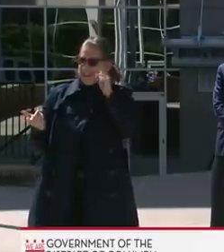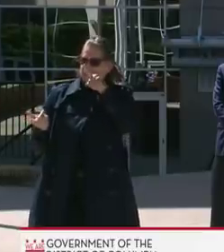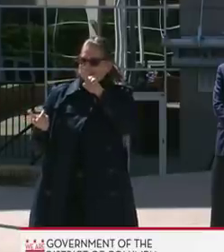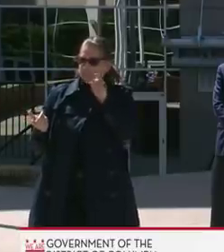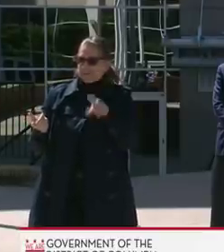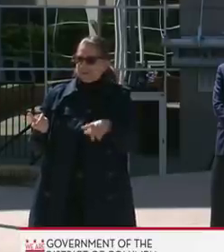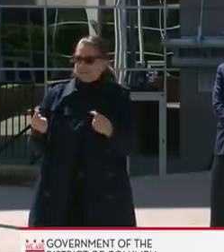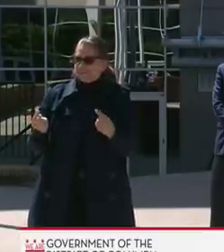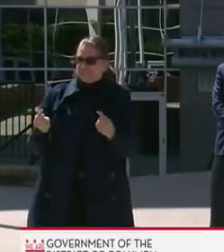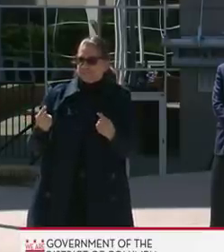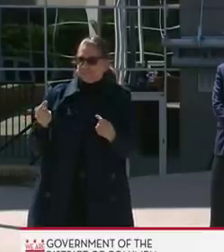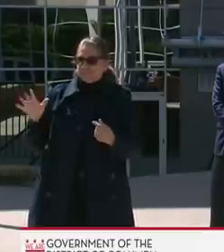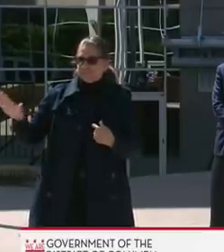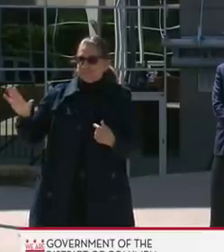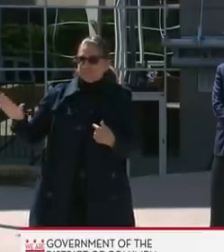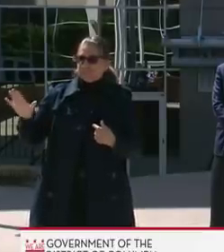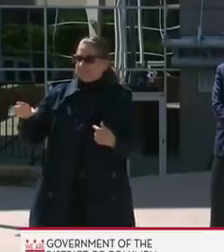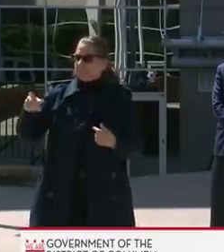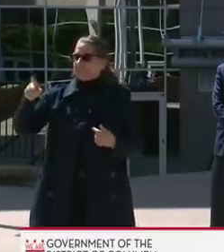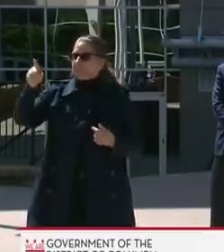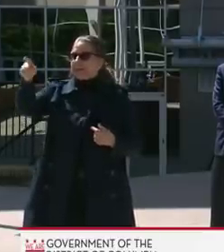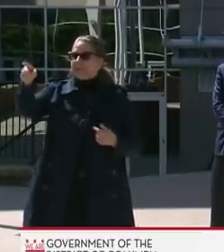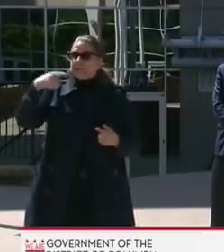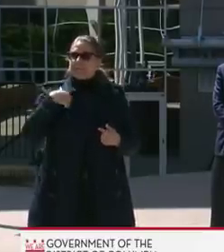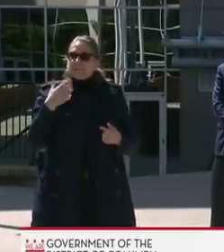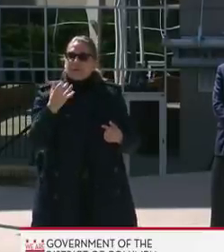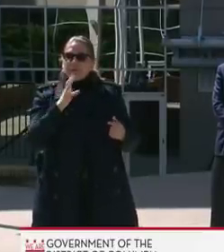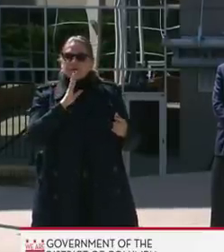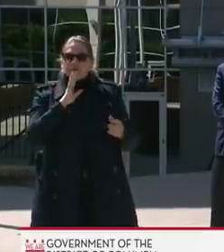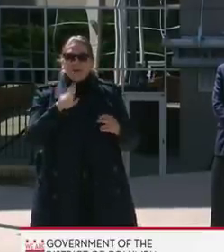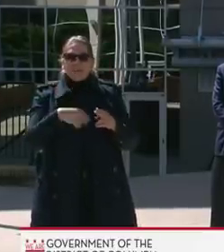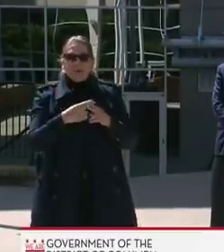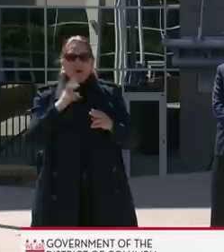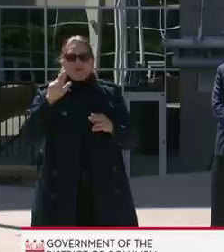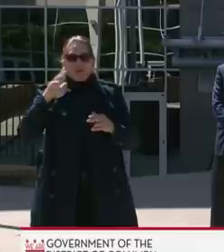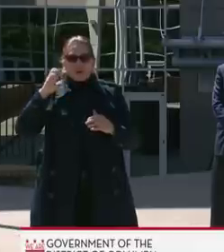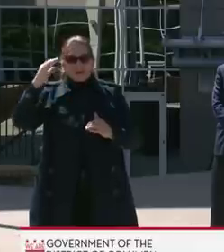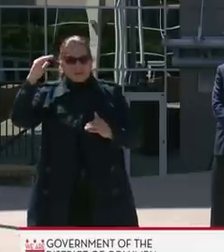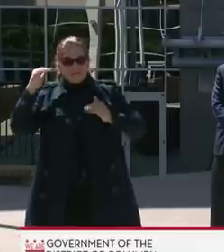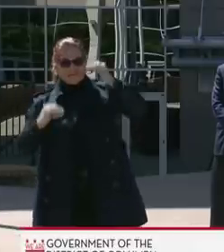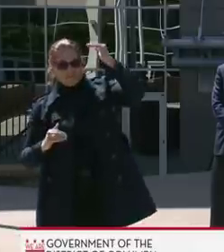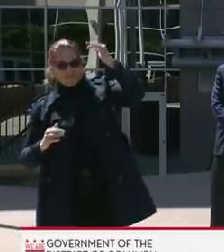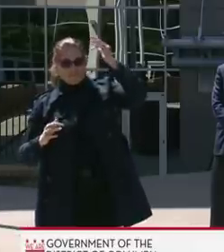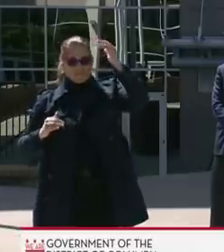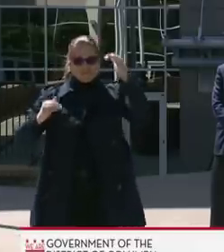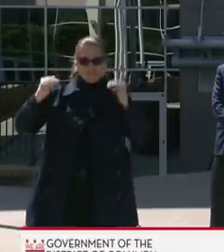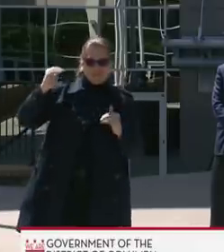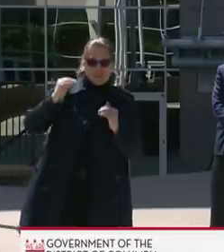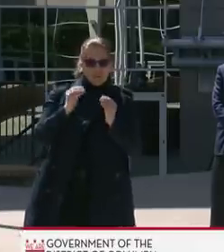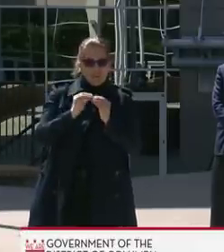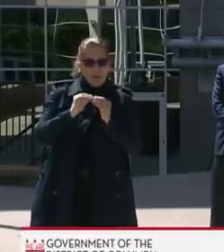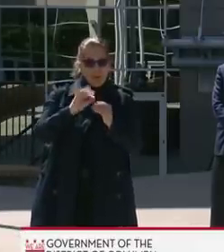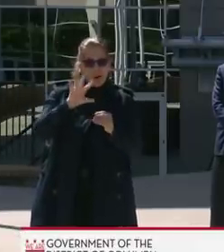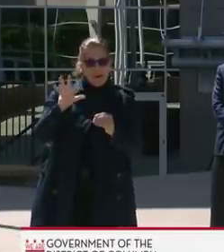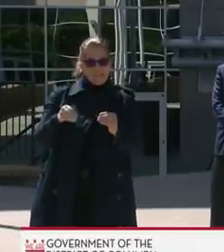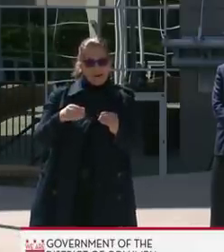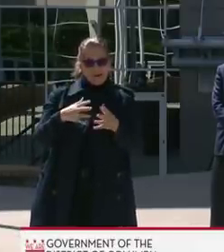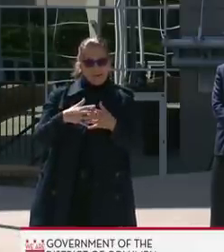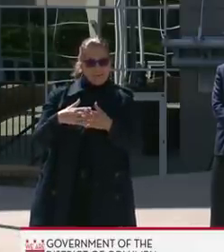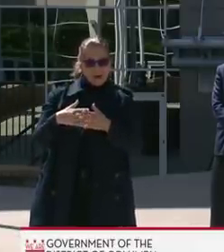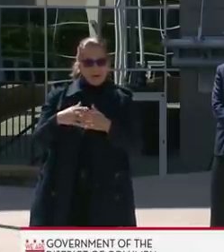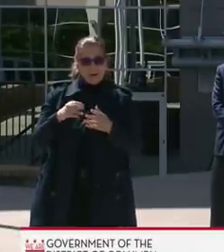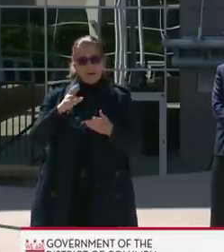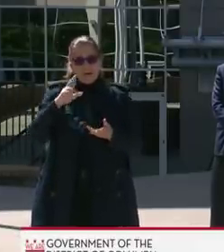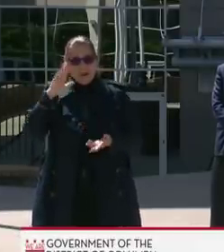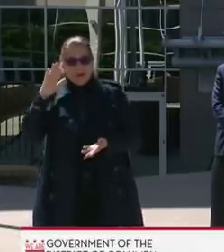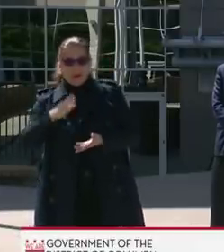data, does the disproportionate number of African American deaths concern you, or is there any deeper level of analysis? All